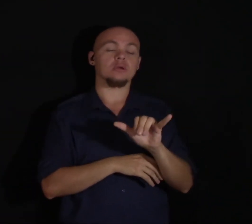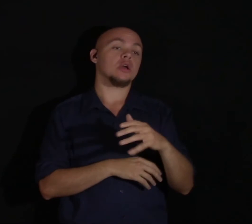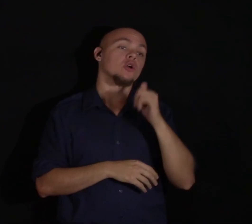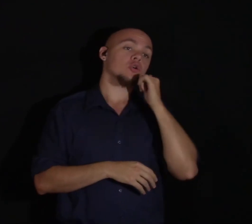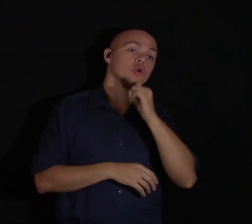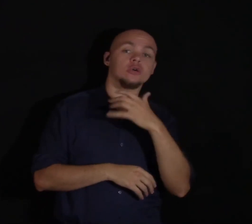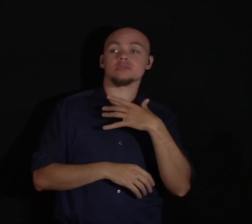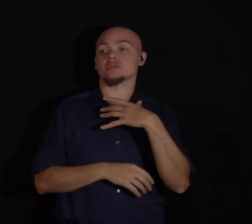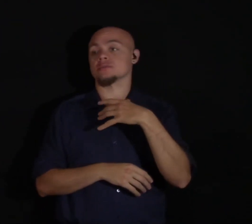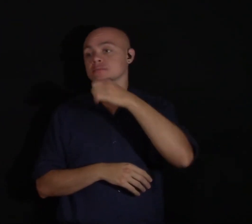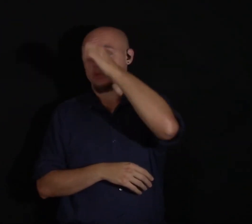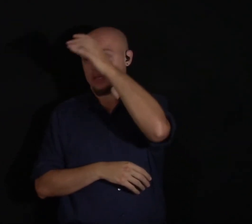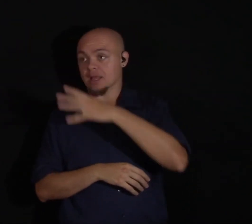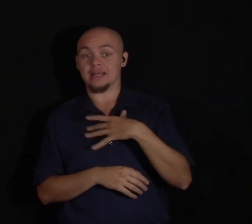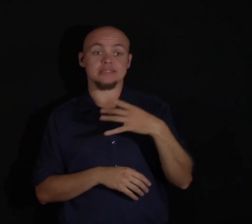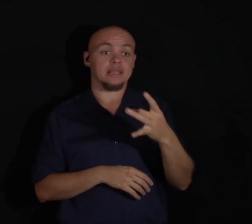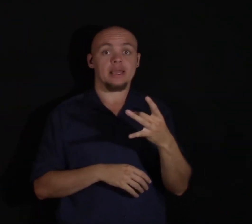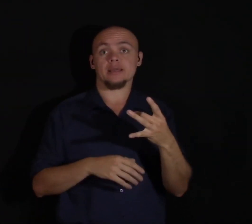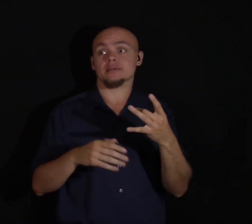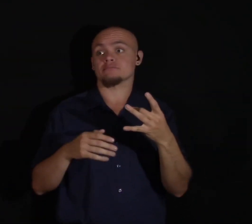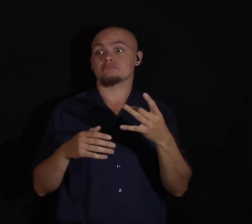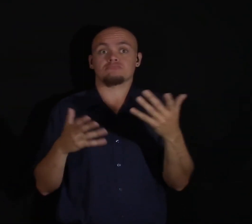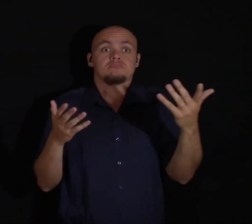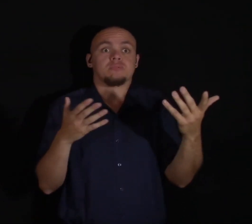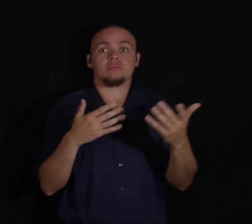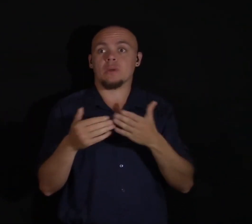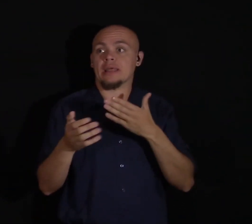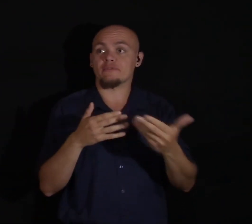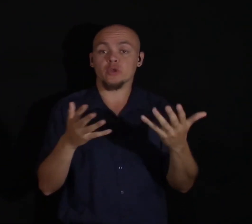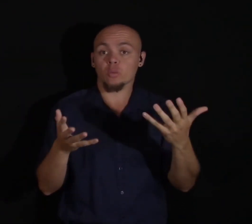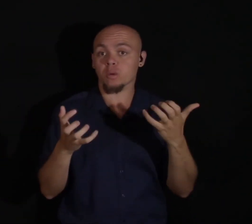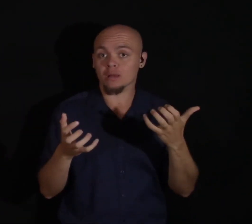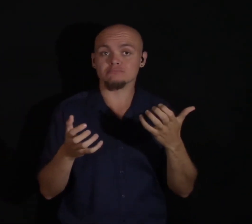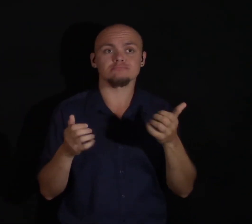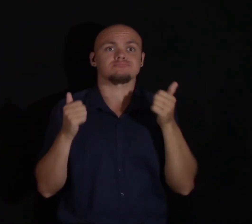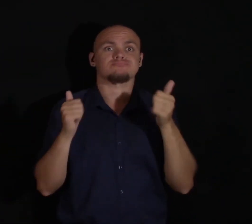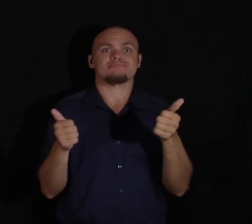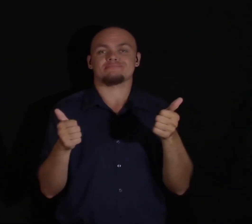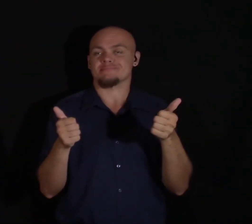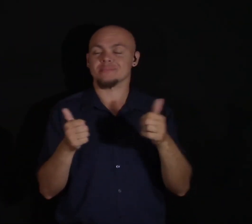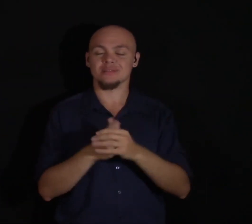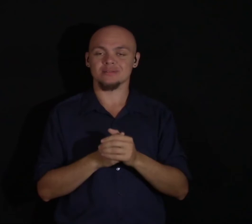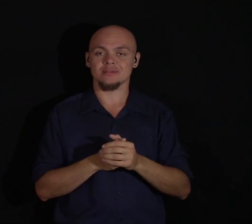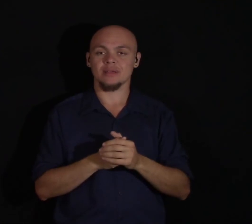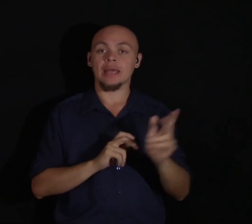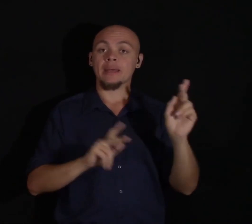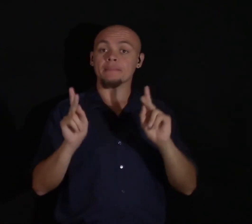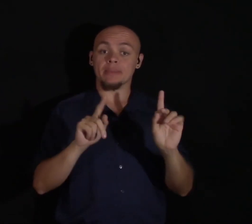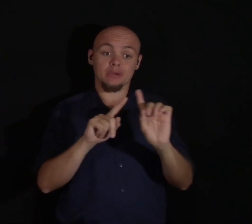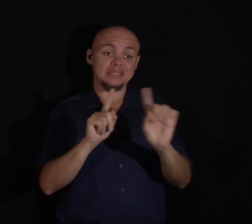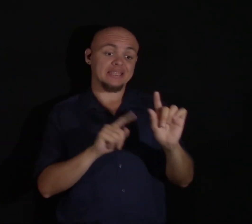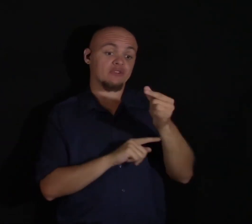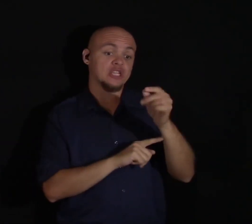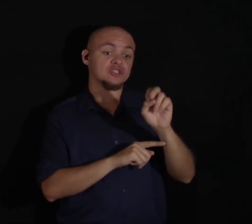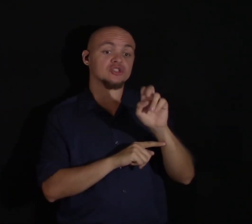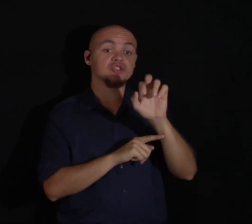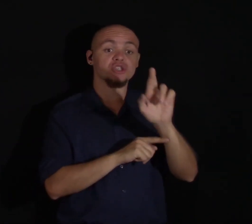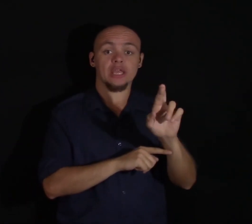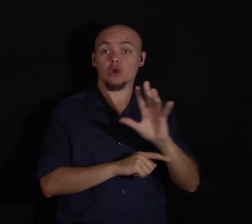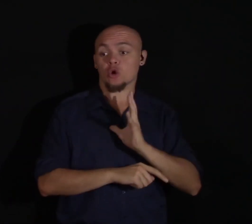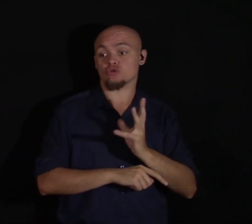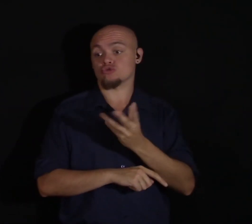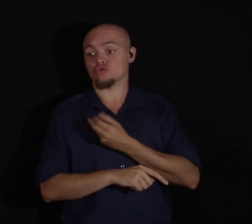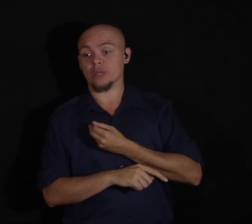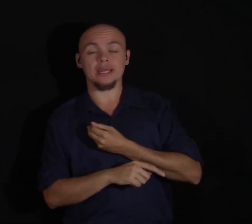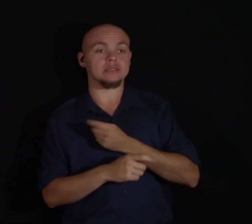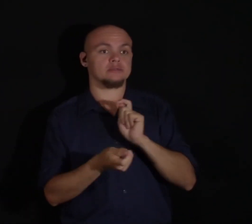great. You like them both, even better. Let's have a party. They're more accepting of people being a different gender, of being transitioning.